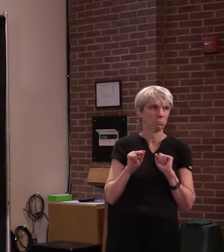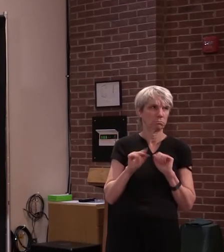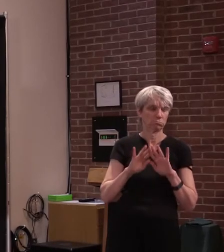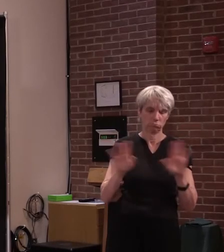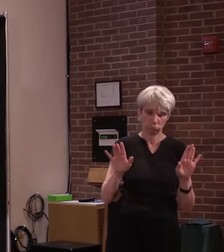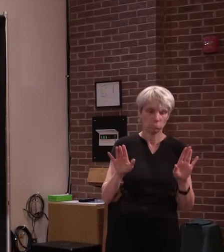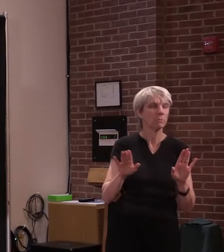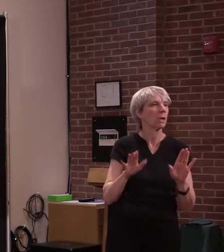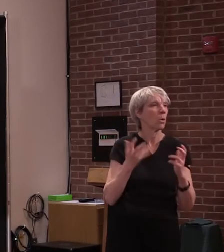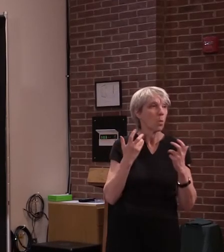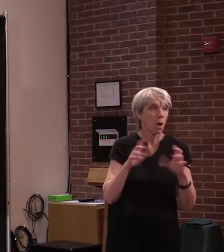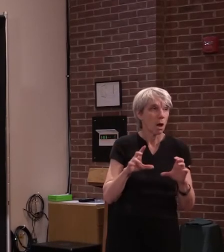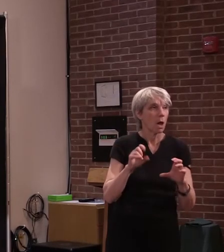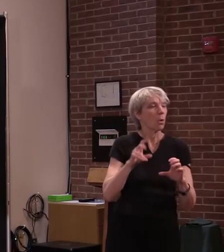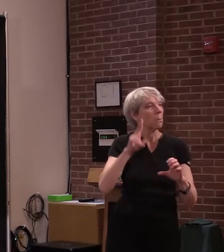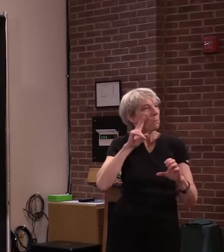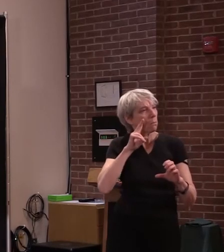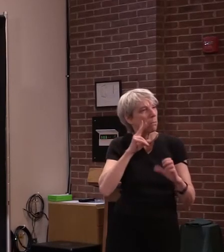that is